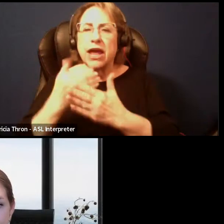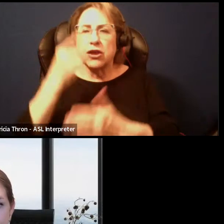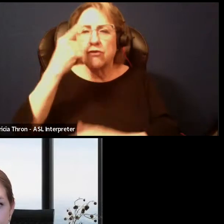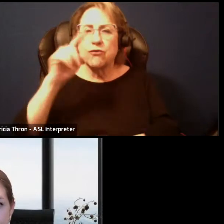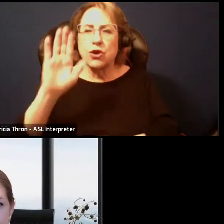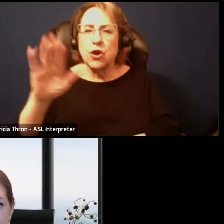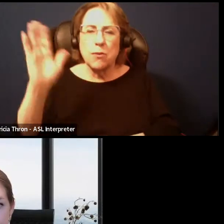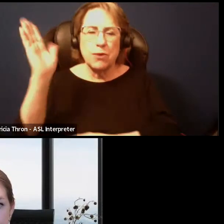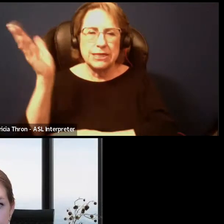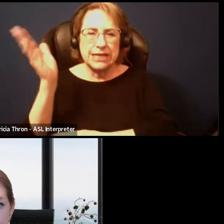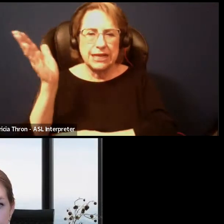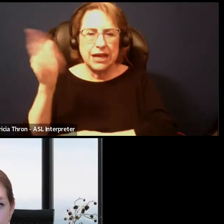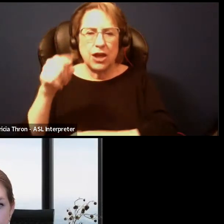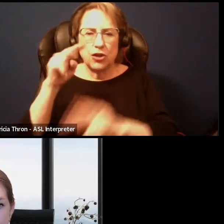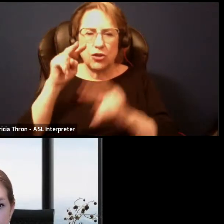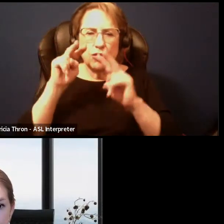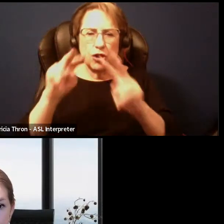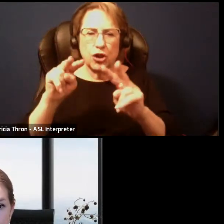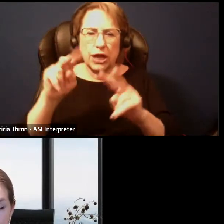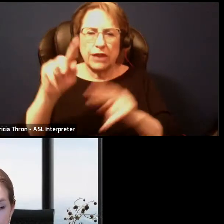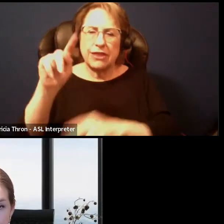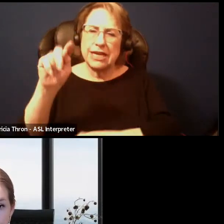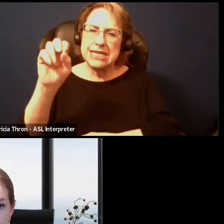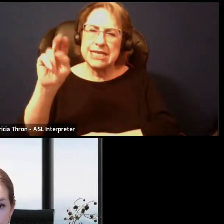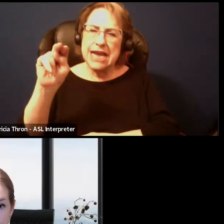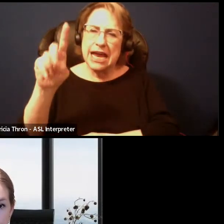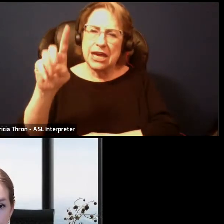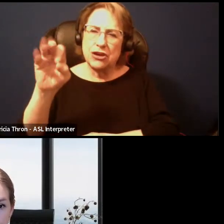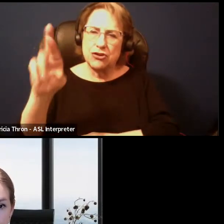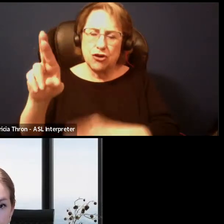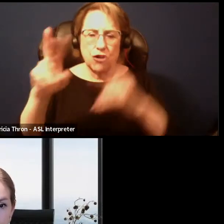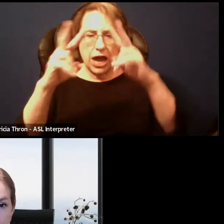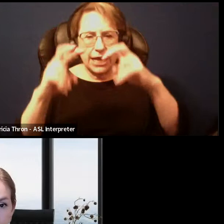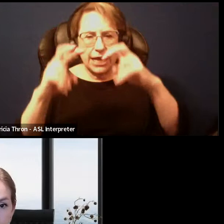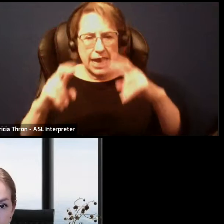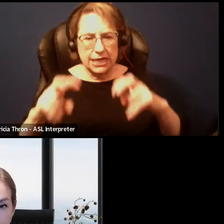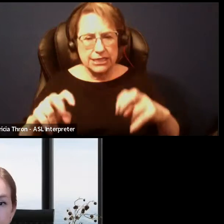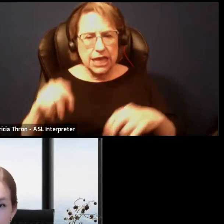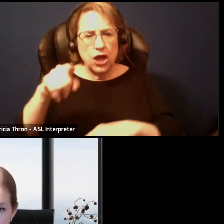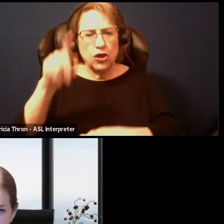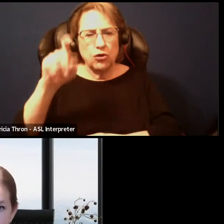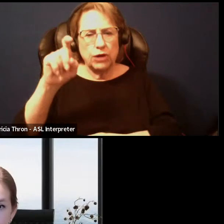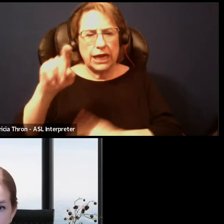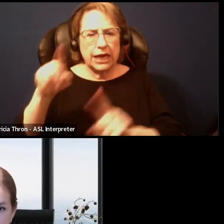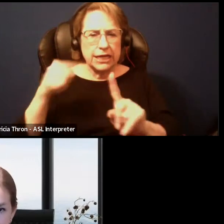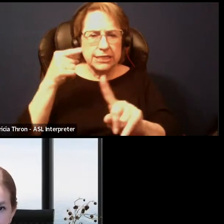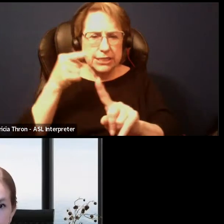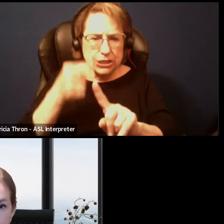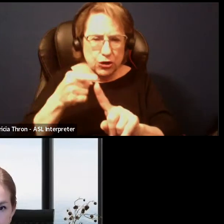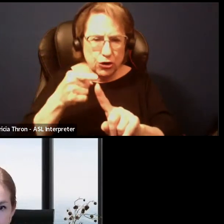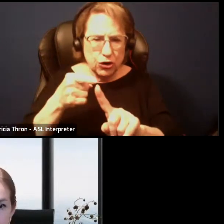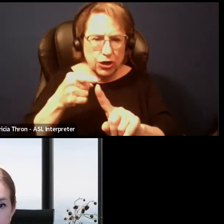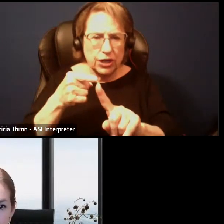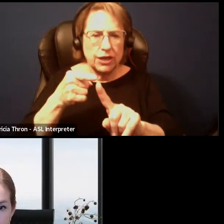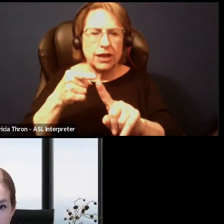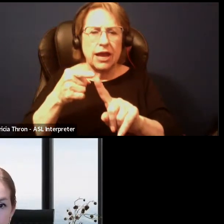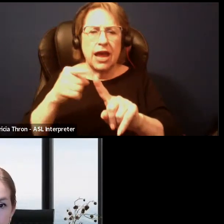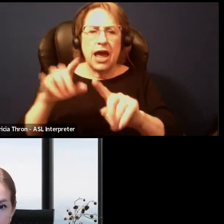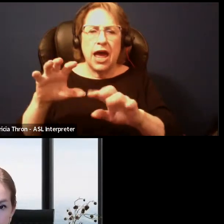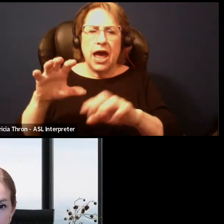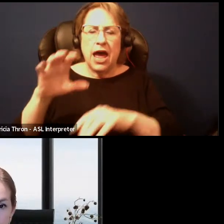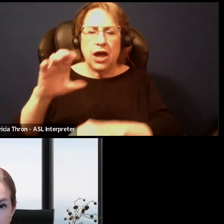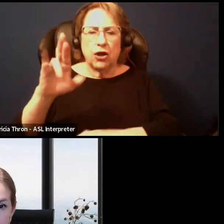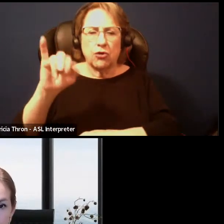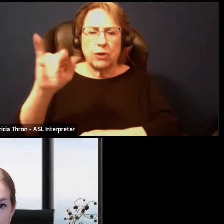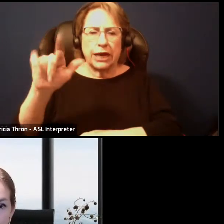You look at the tender analysis, you need a certain critical mass of these people to submit because of the transaction